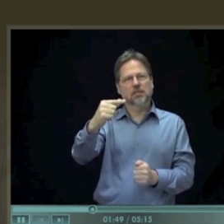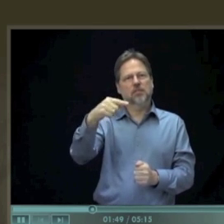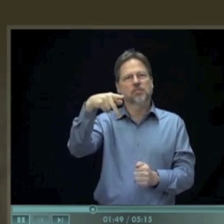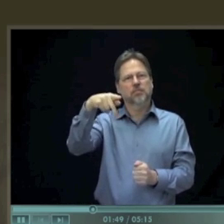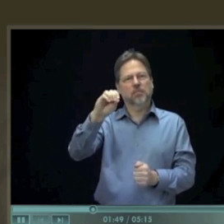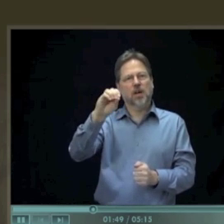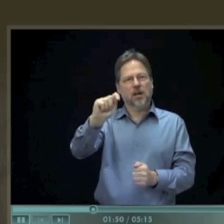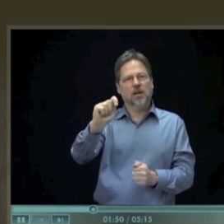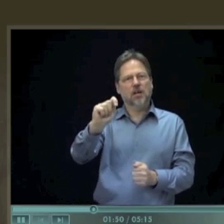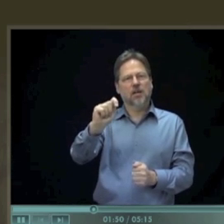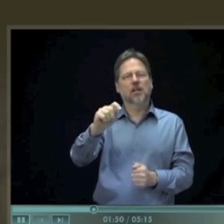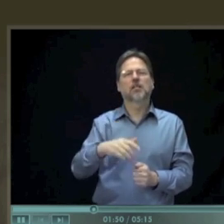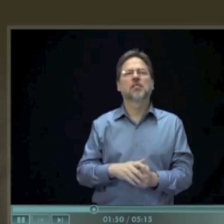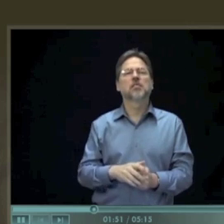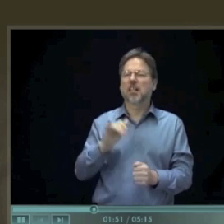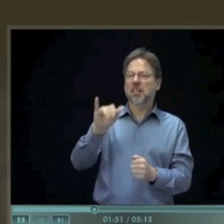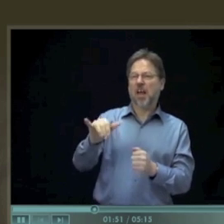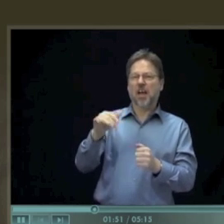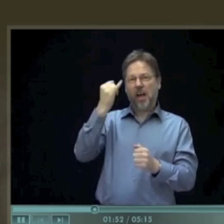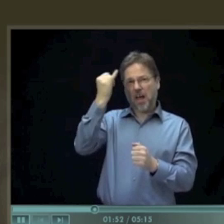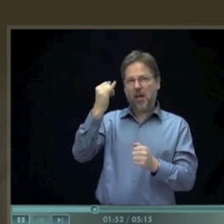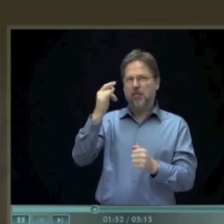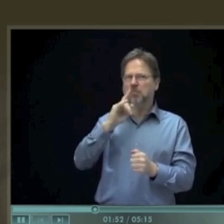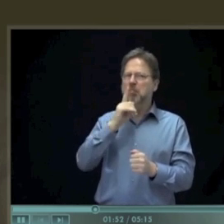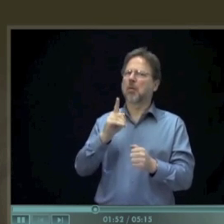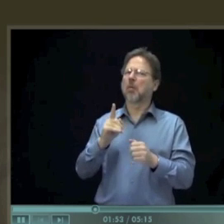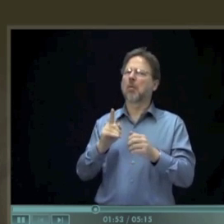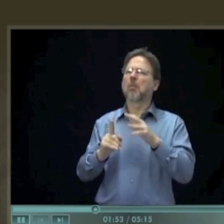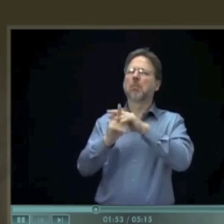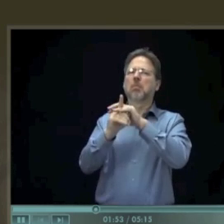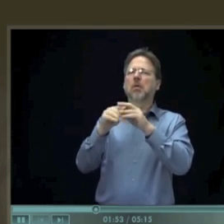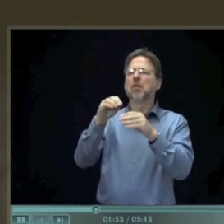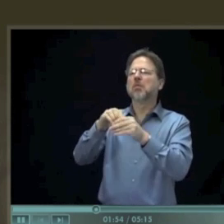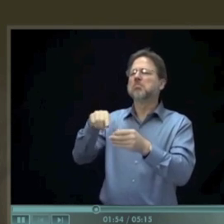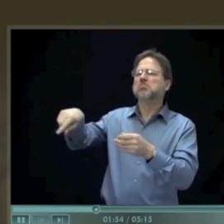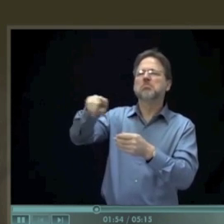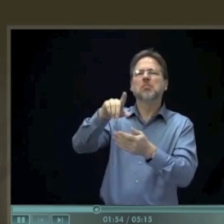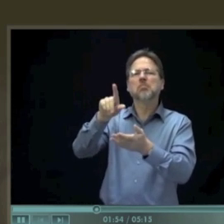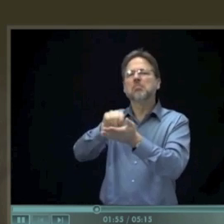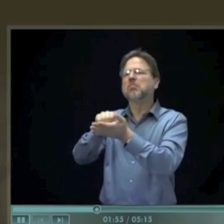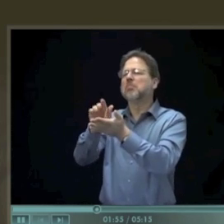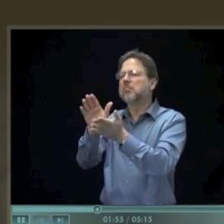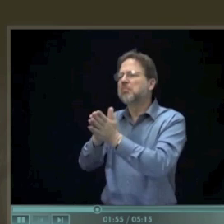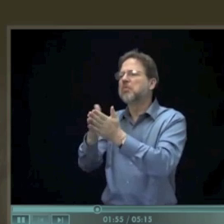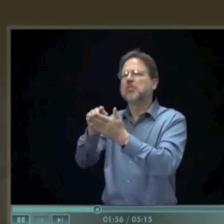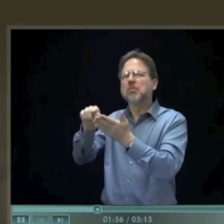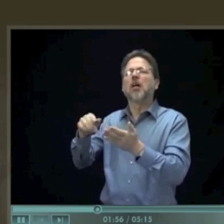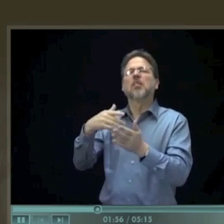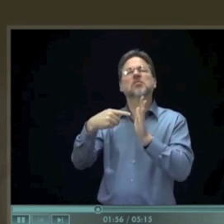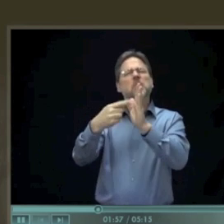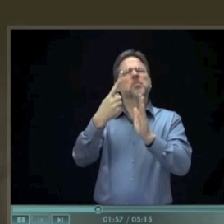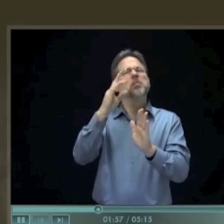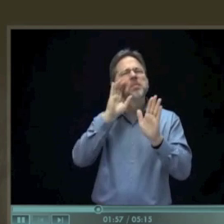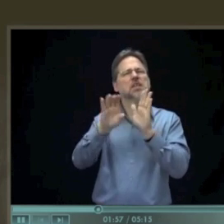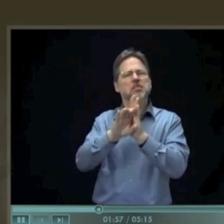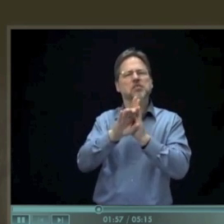One very well-known example of this is seeing America as a melting pot.